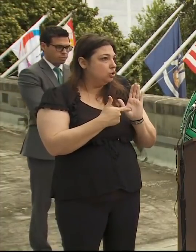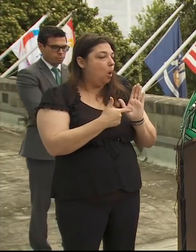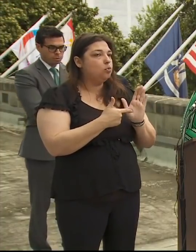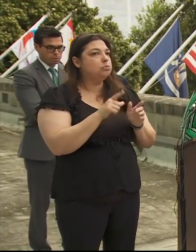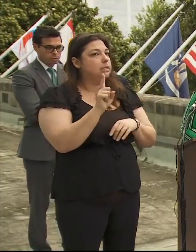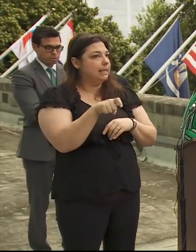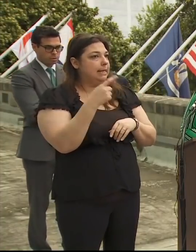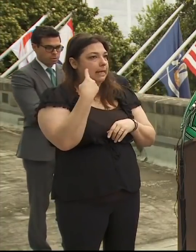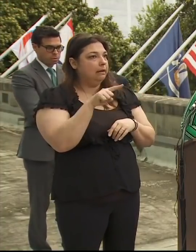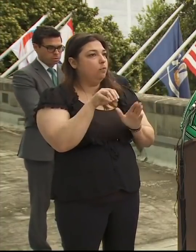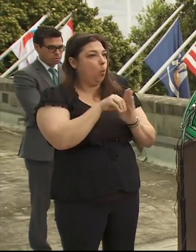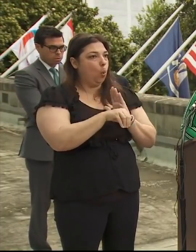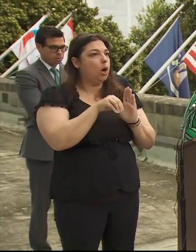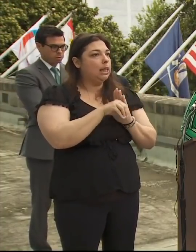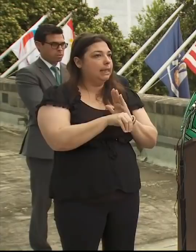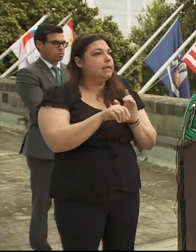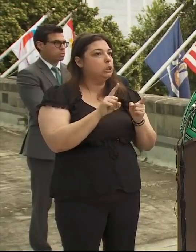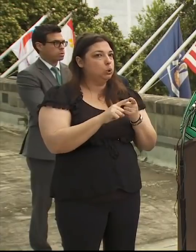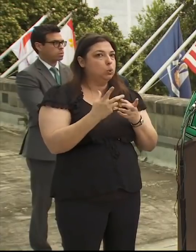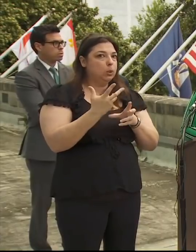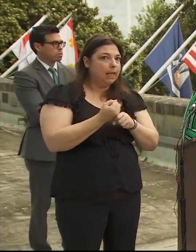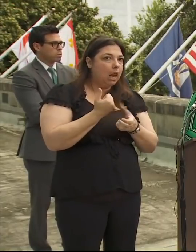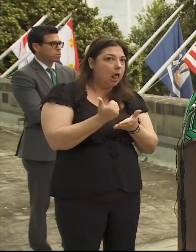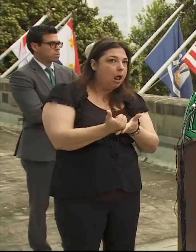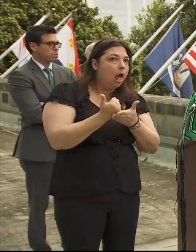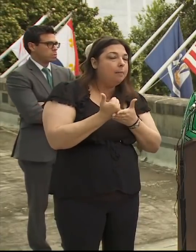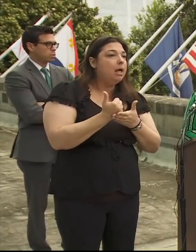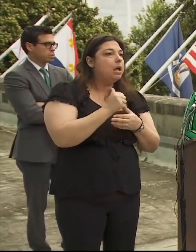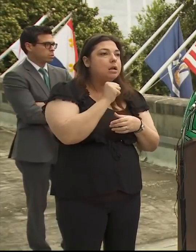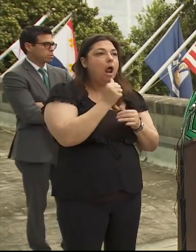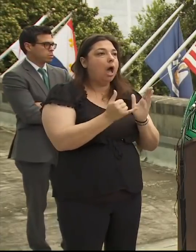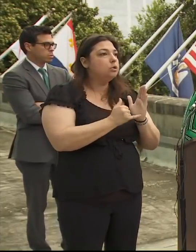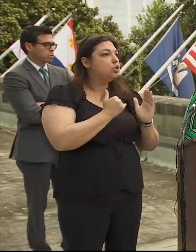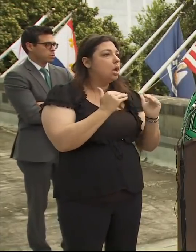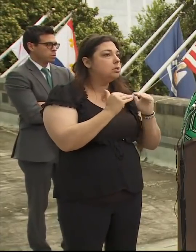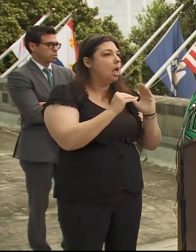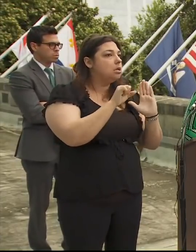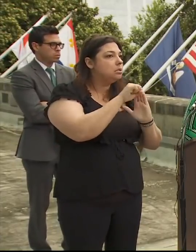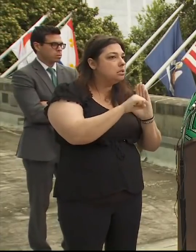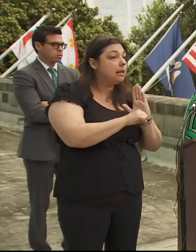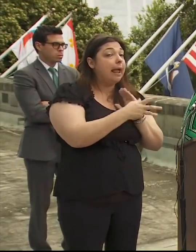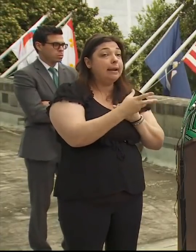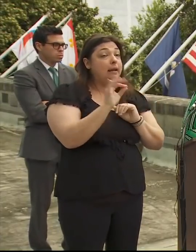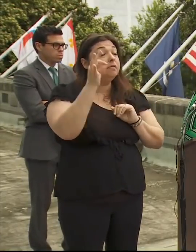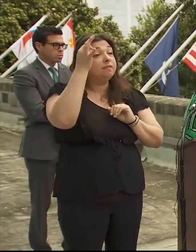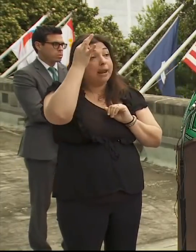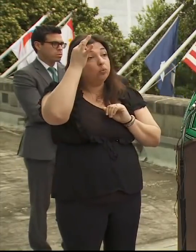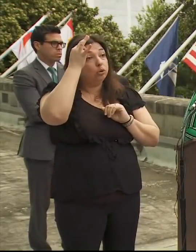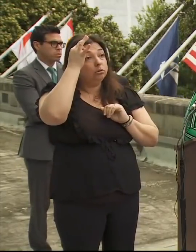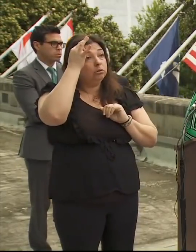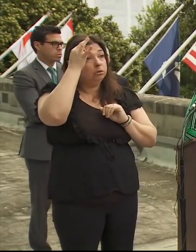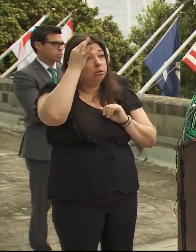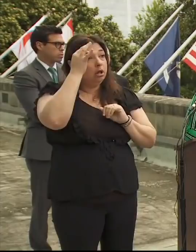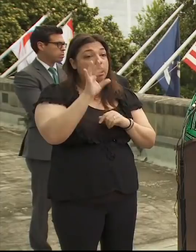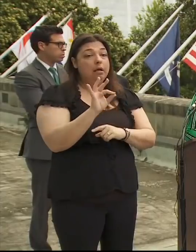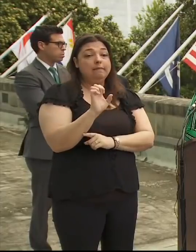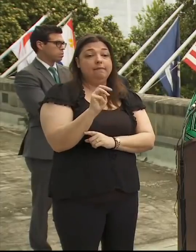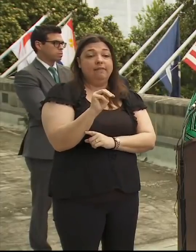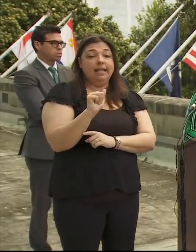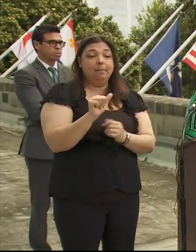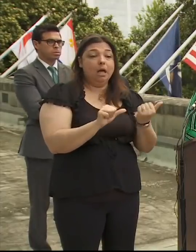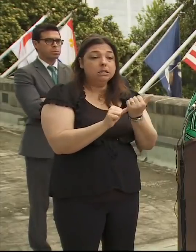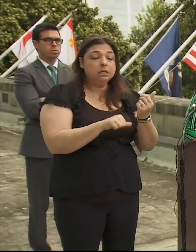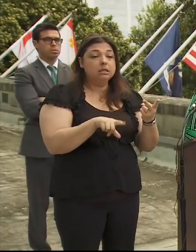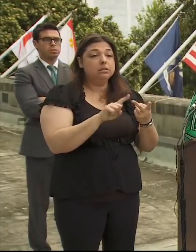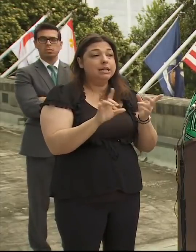need for Orleans to get our fair share, not just at the state level, but as we push at the federal level, for FEMA assistance,